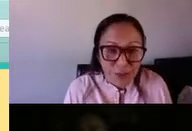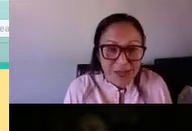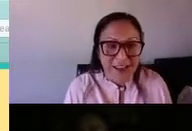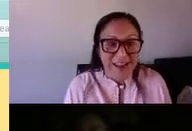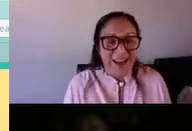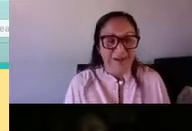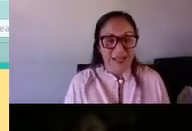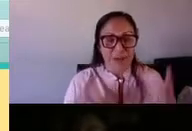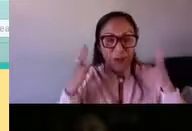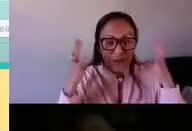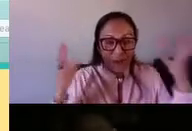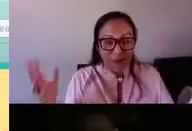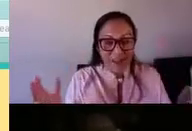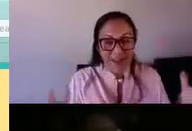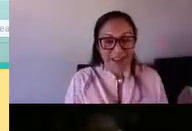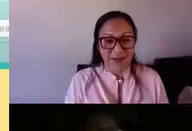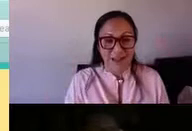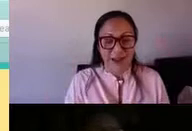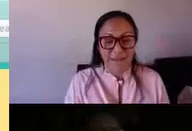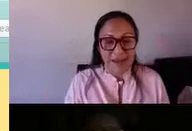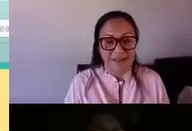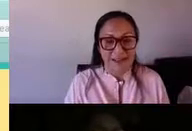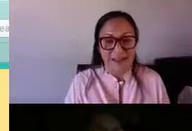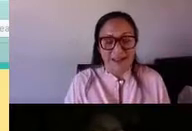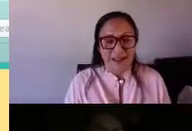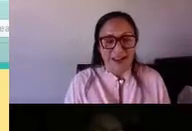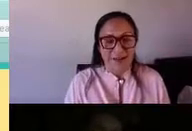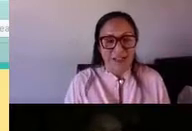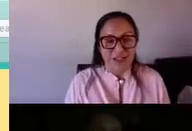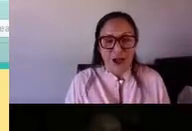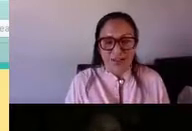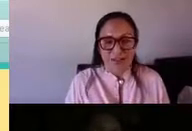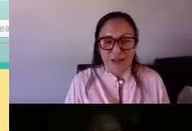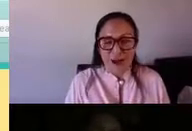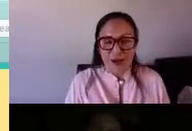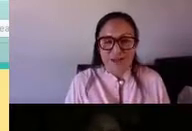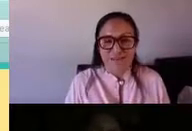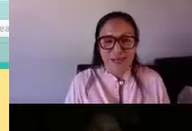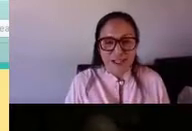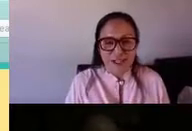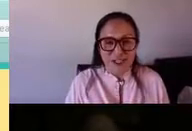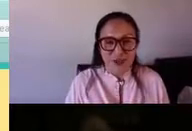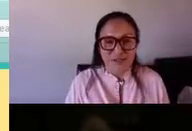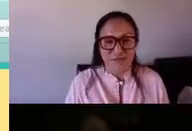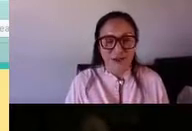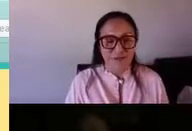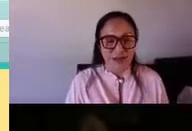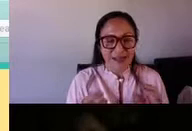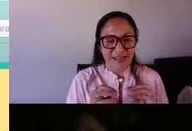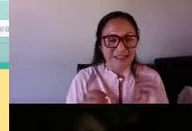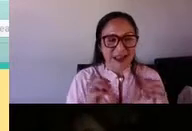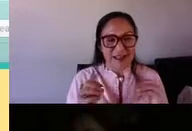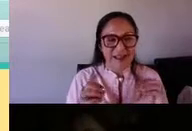with me, tell me what they were thinking. It was like amazing. I took lots of videos and pictures of